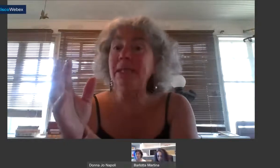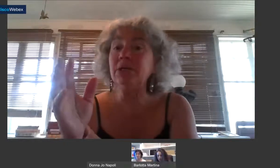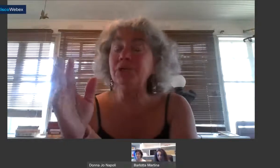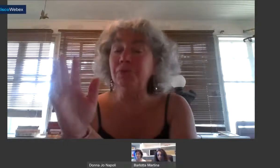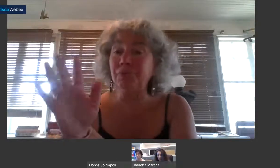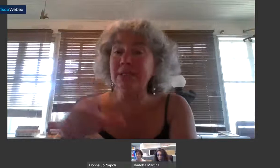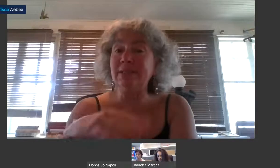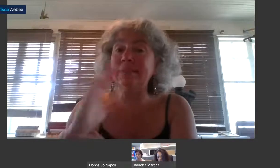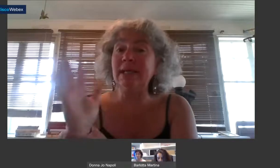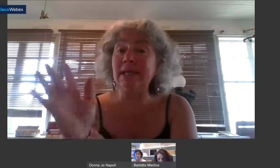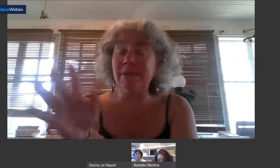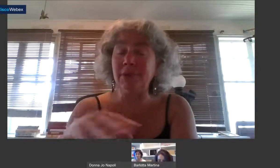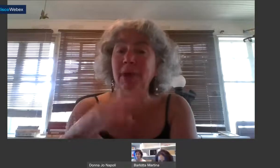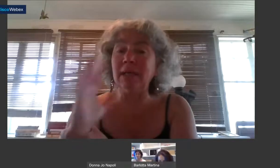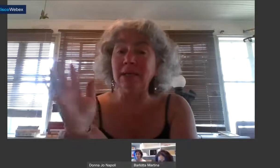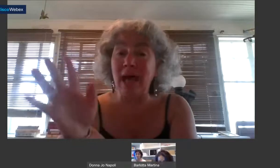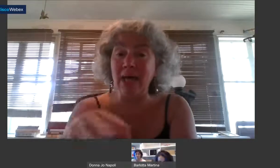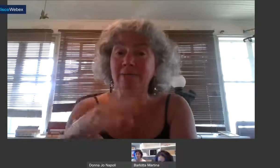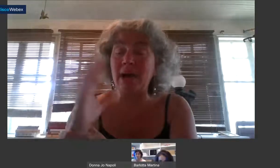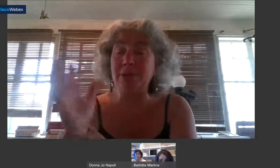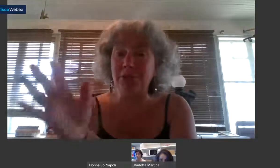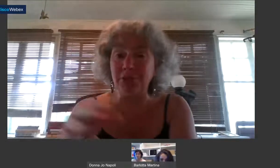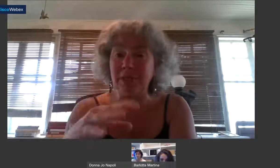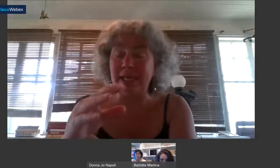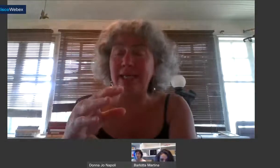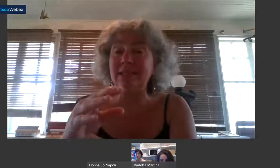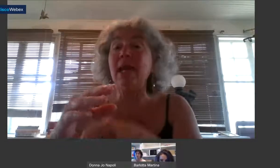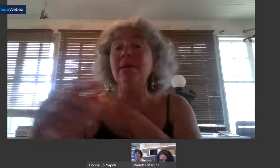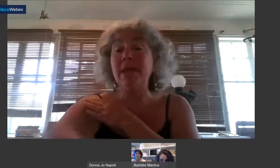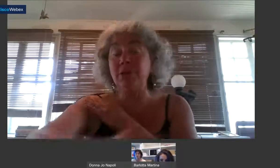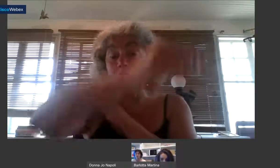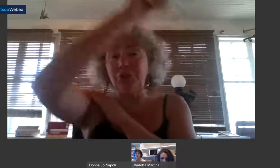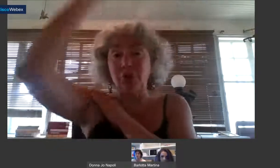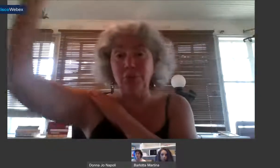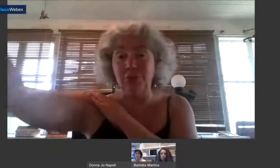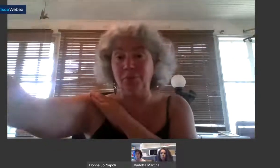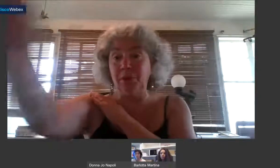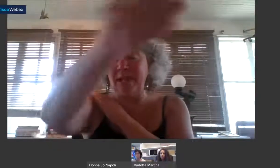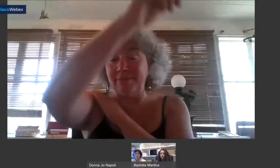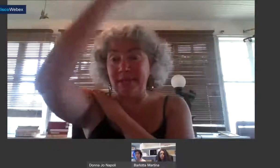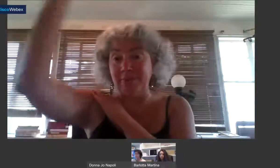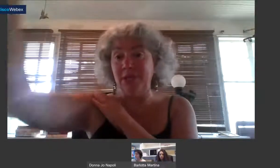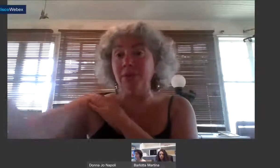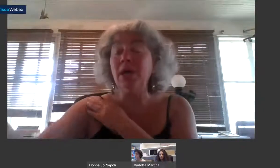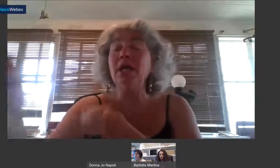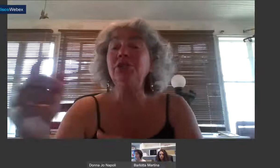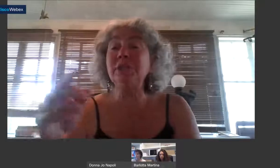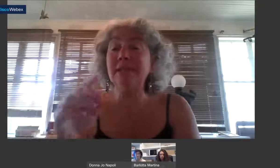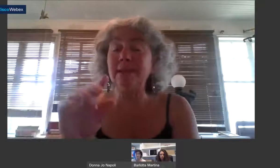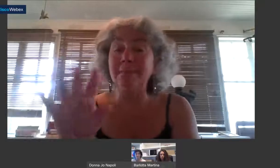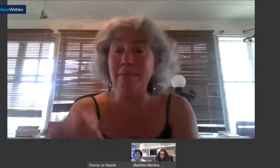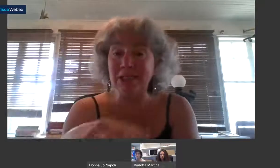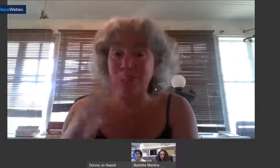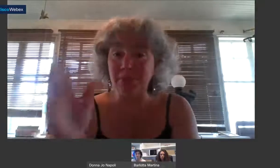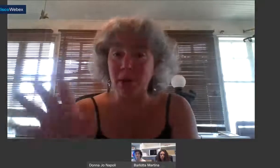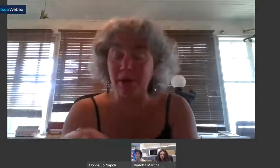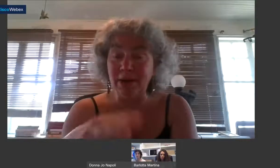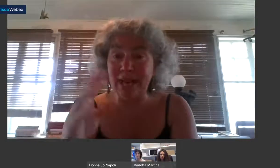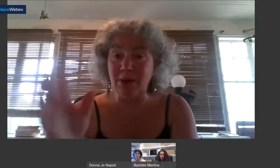because your wrist is going to give you a lot of opportunities that your shoulder would have given you, just in a much smaller